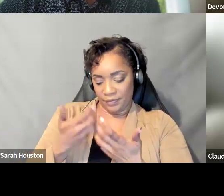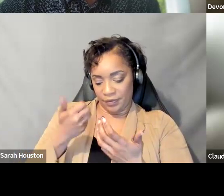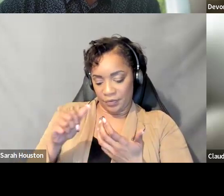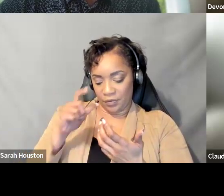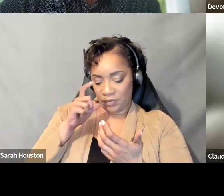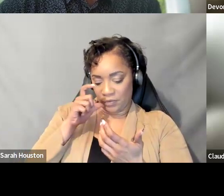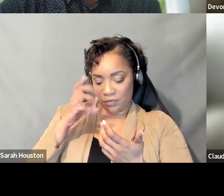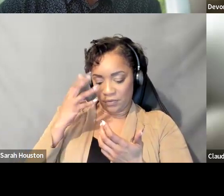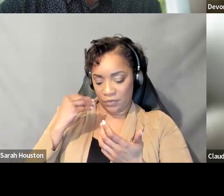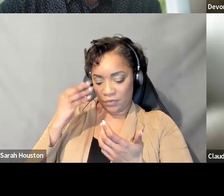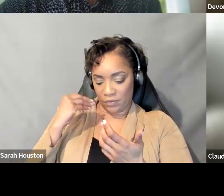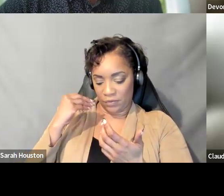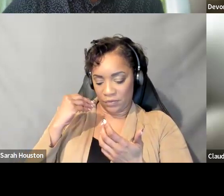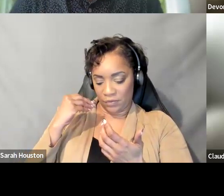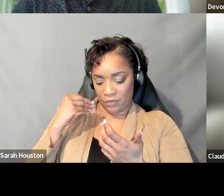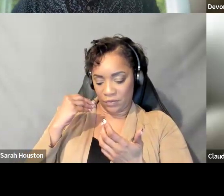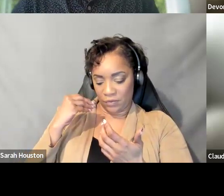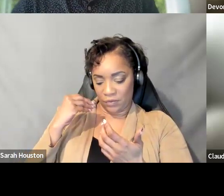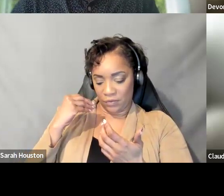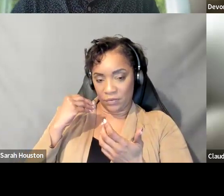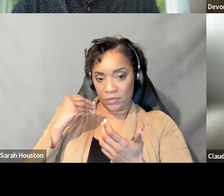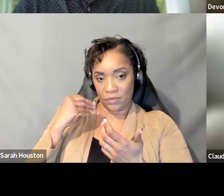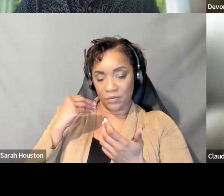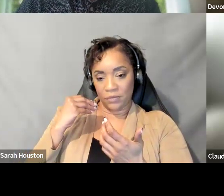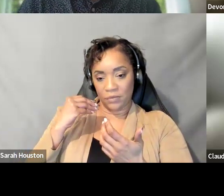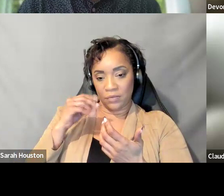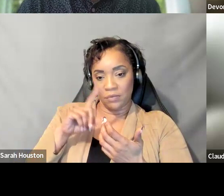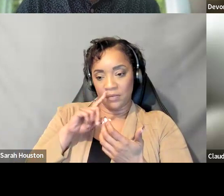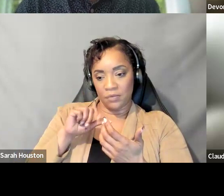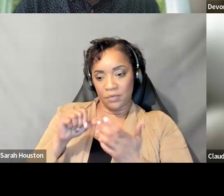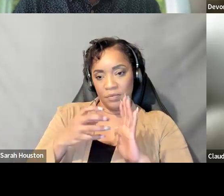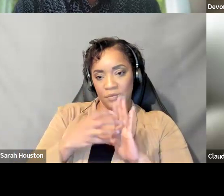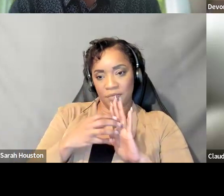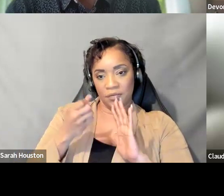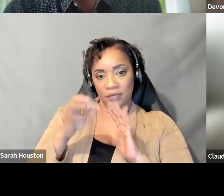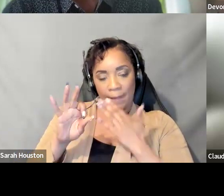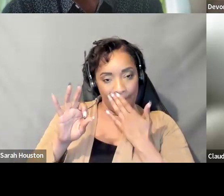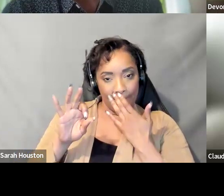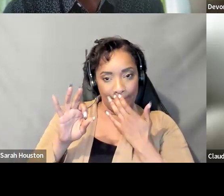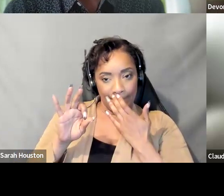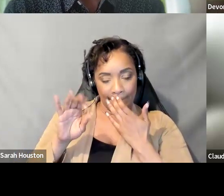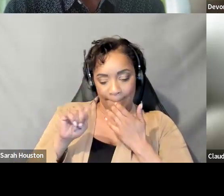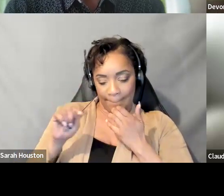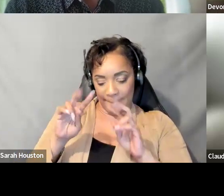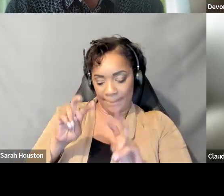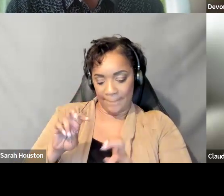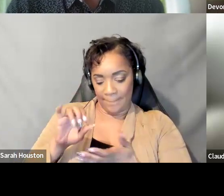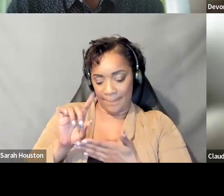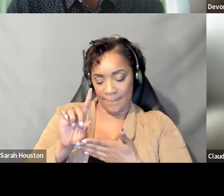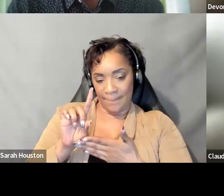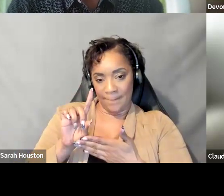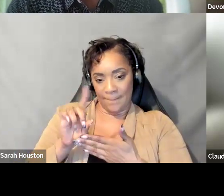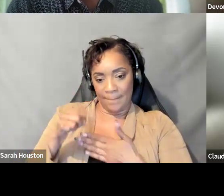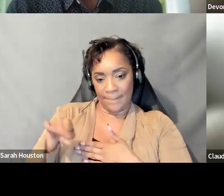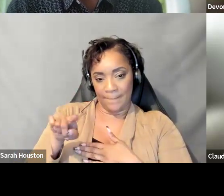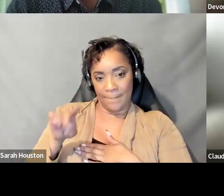so regardless of severity. There is a section of the analysis where they